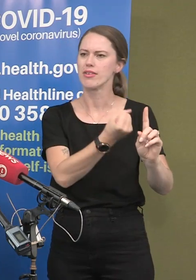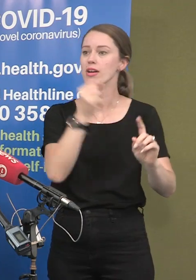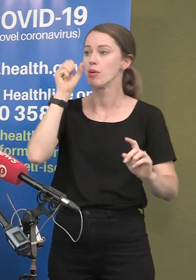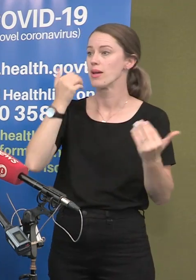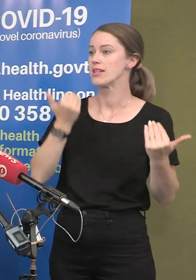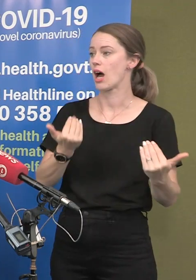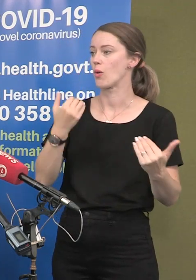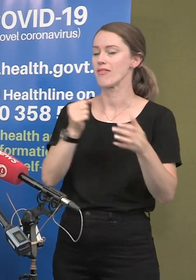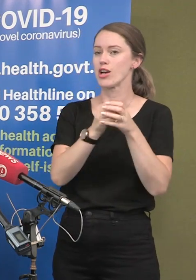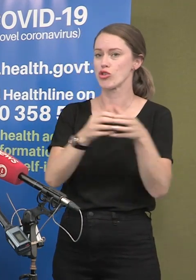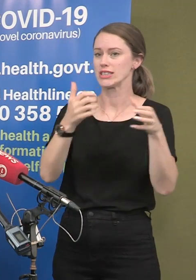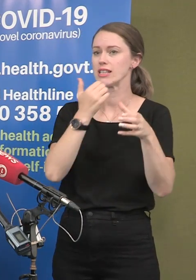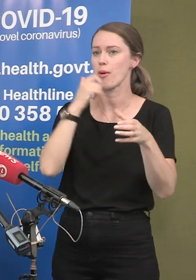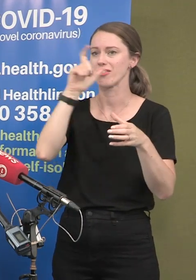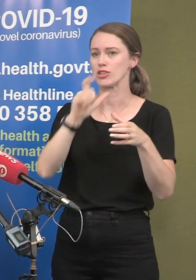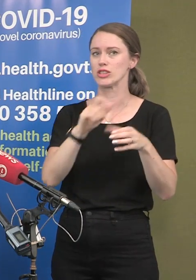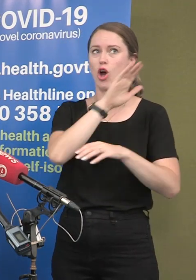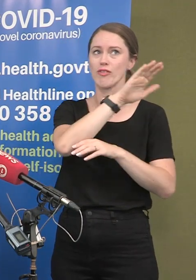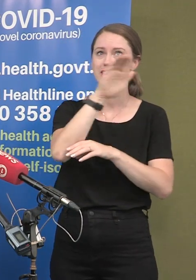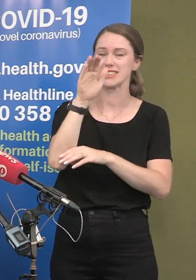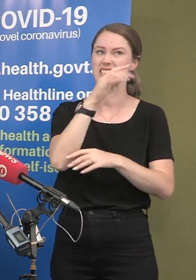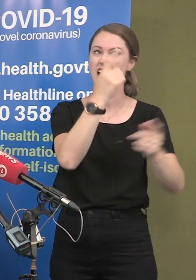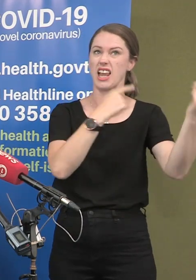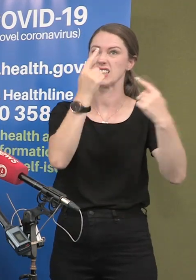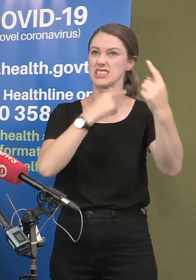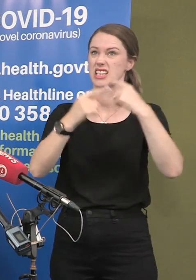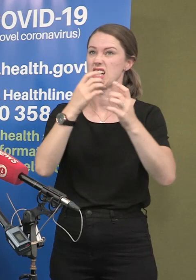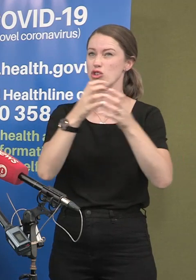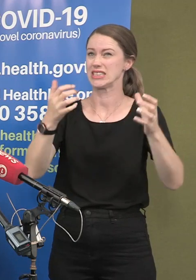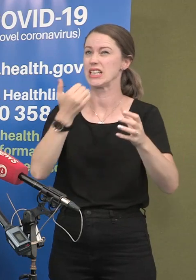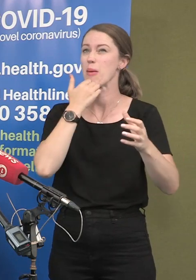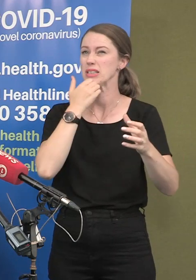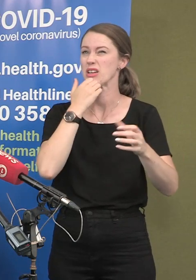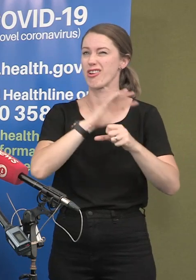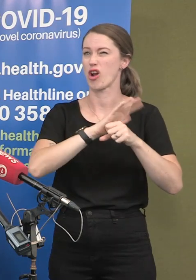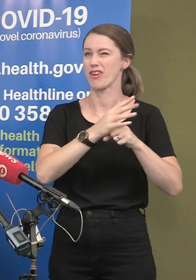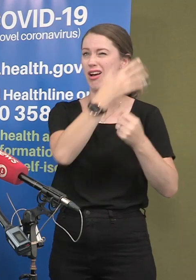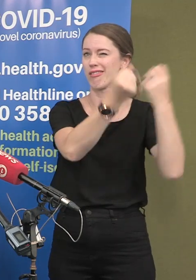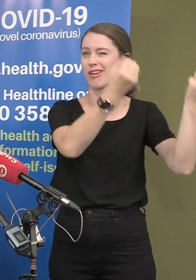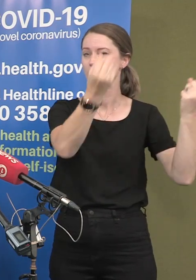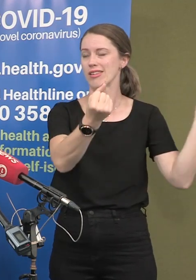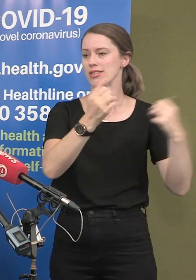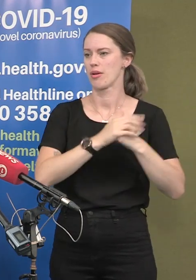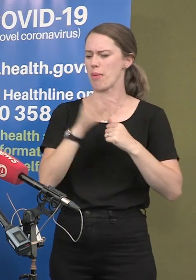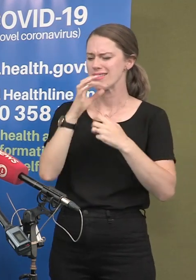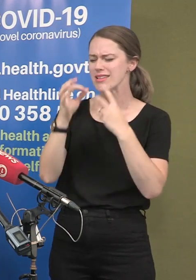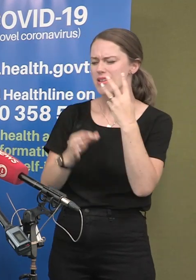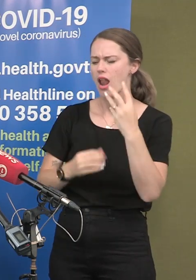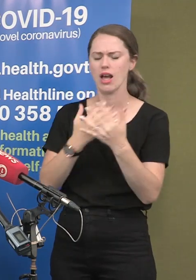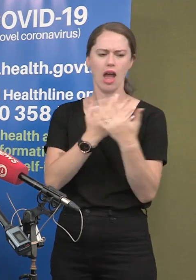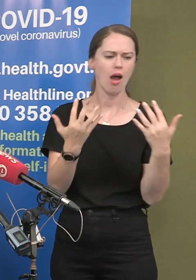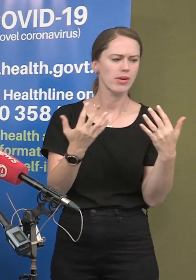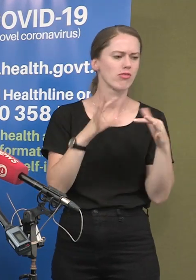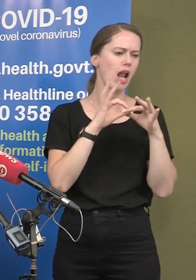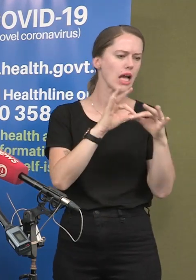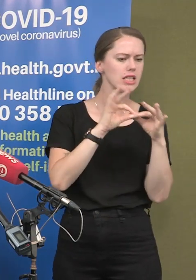we now have an increasing number of countries overseas that are reporting increasing numbers of cases. I don't have the detailed breakdown of how many